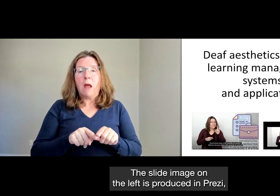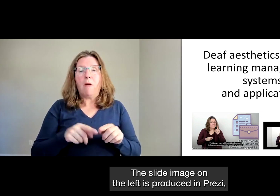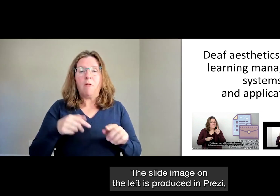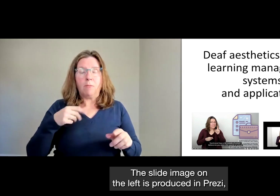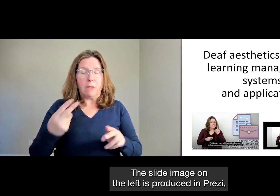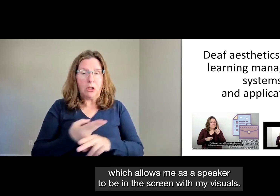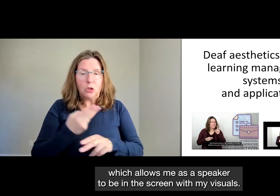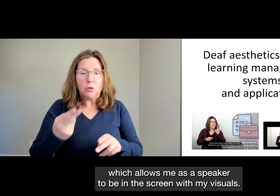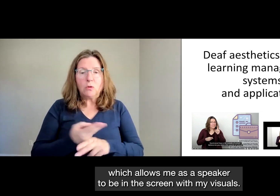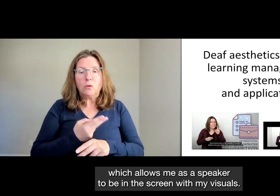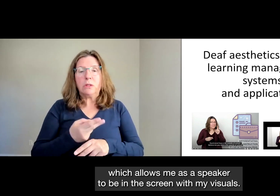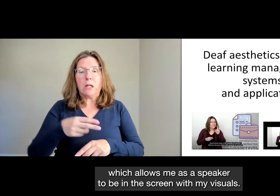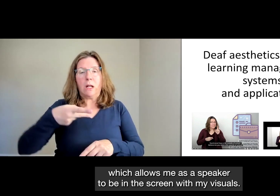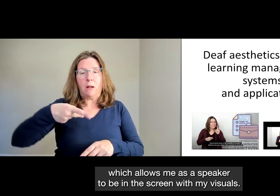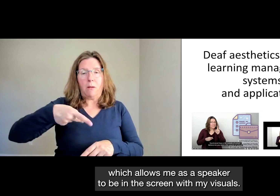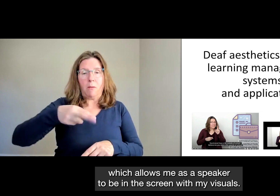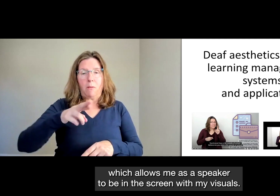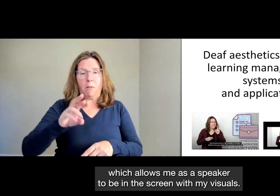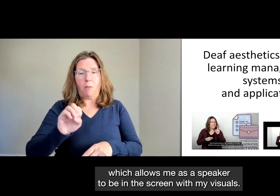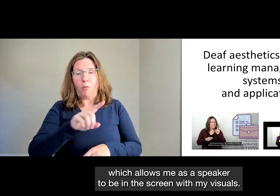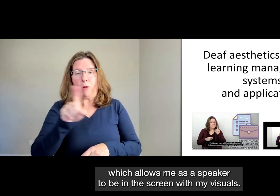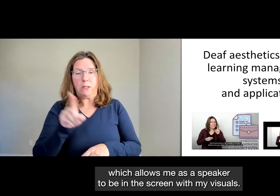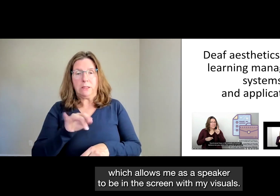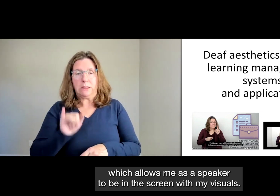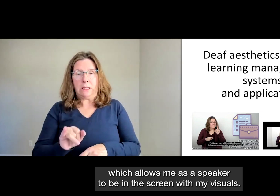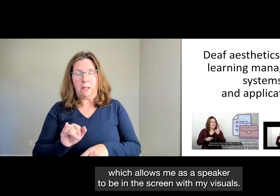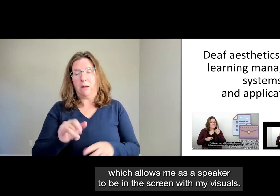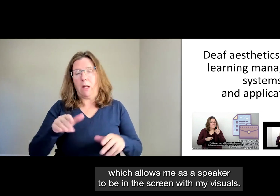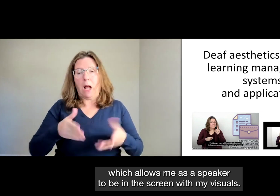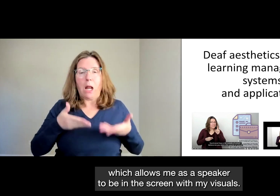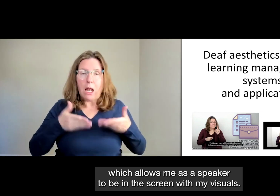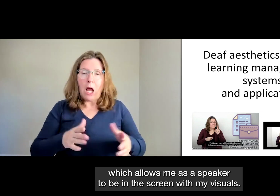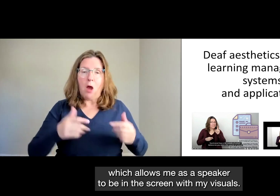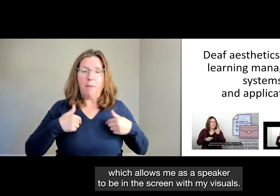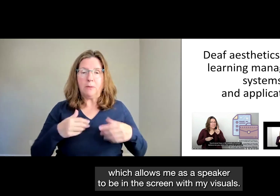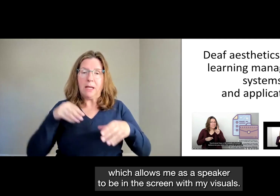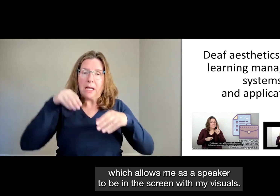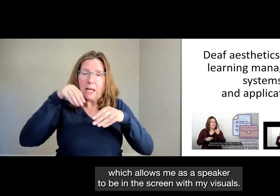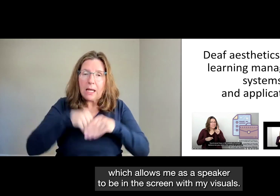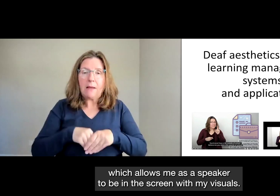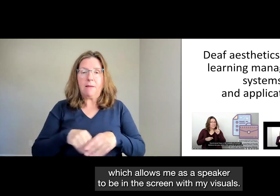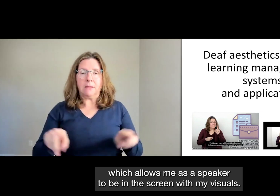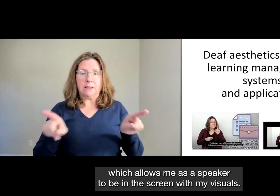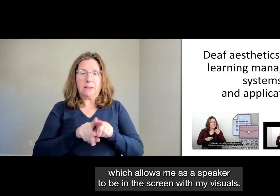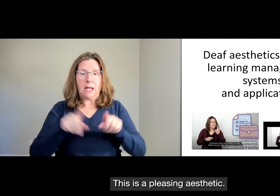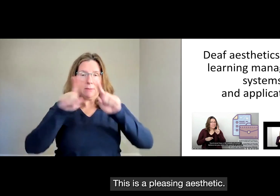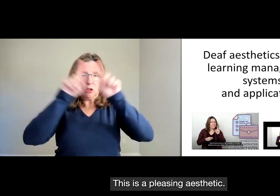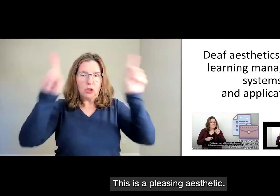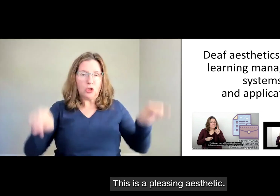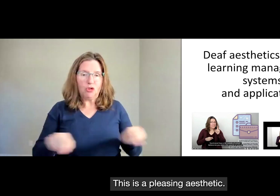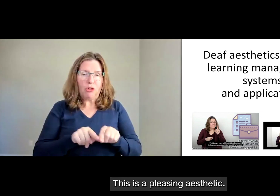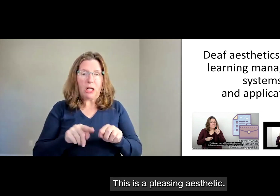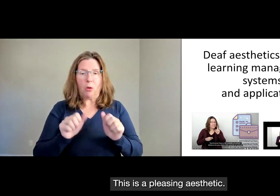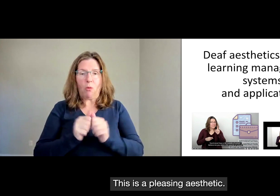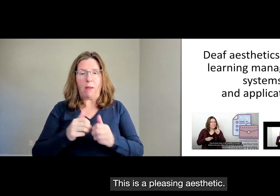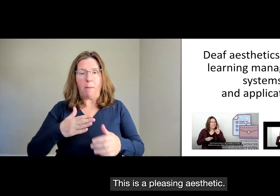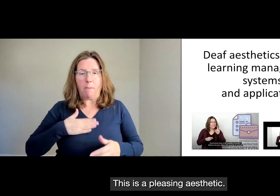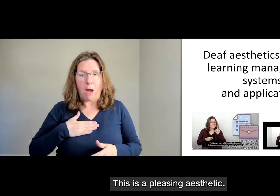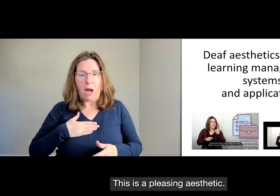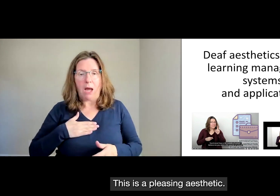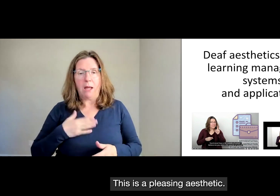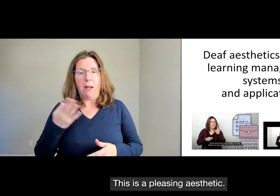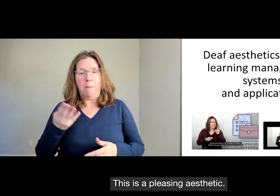produced in Prezi, which allows me as a speaker to be in the screen with my visuals. This is a pleasing